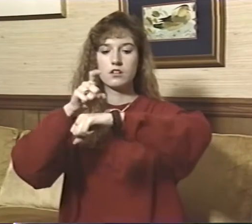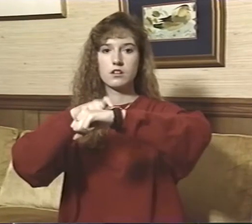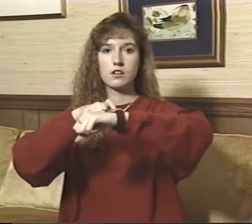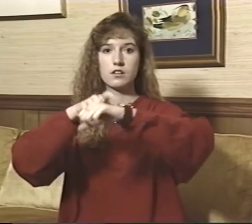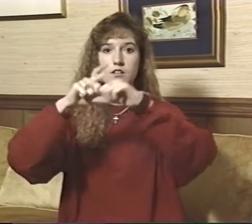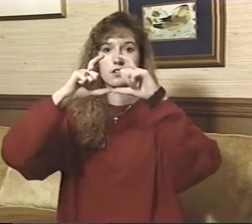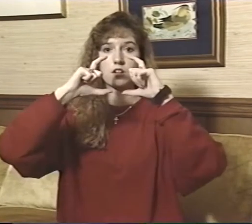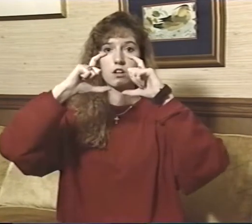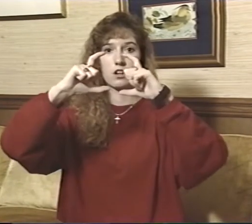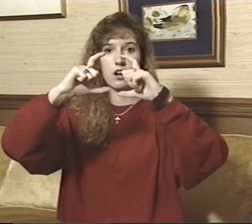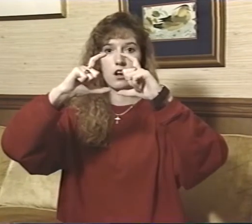Clock.